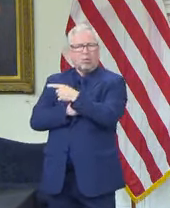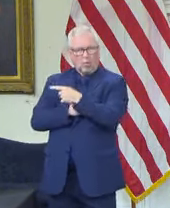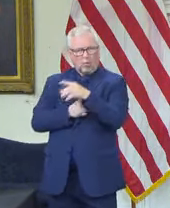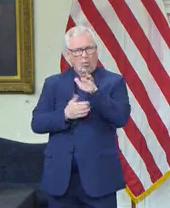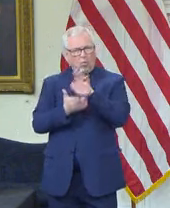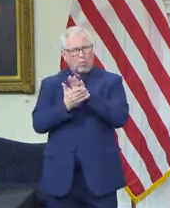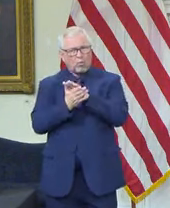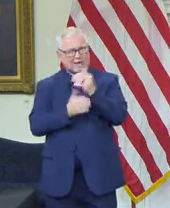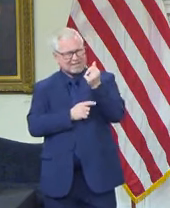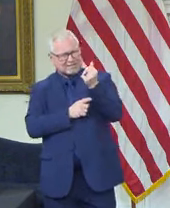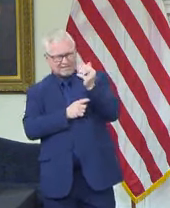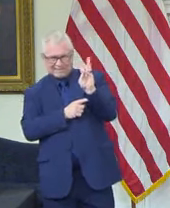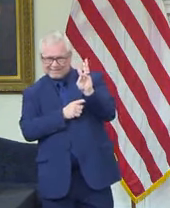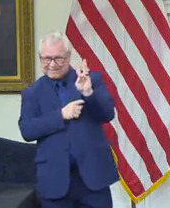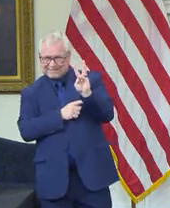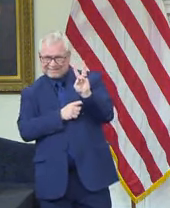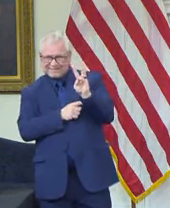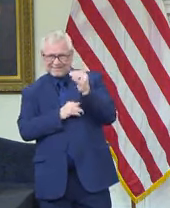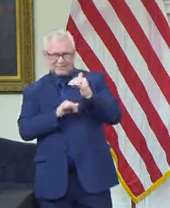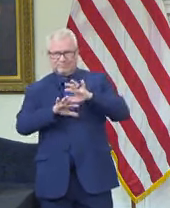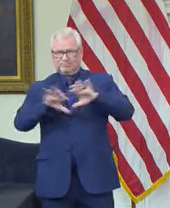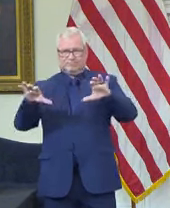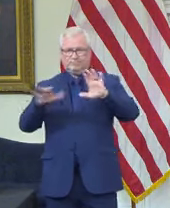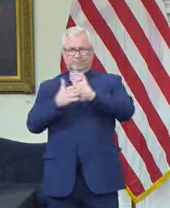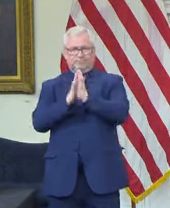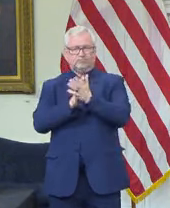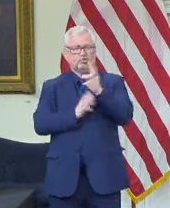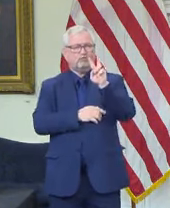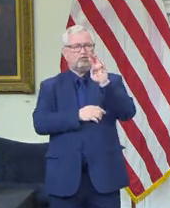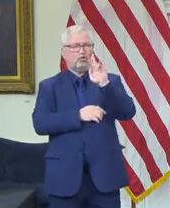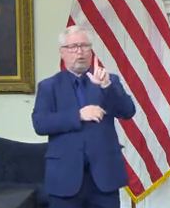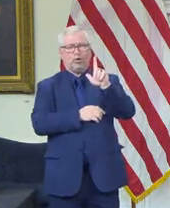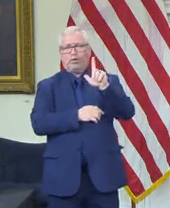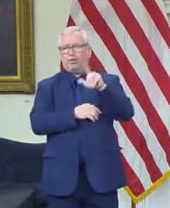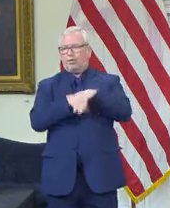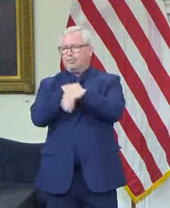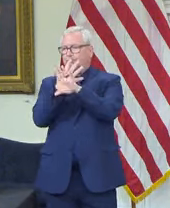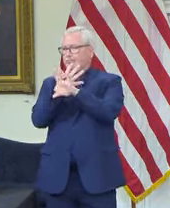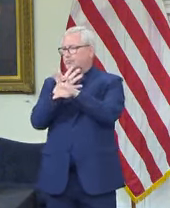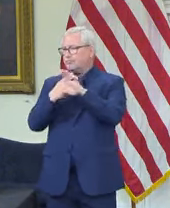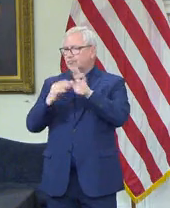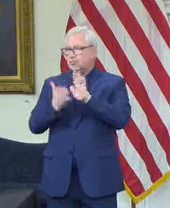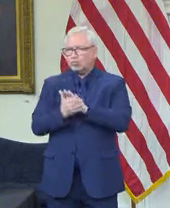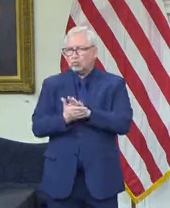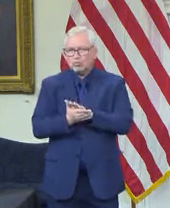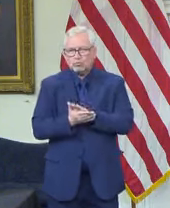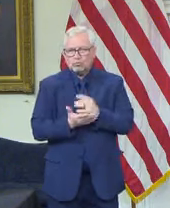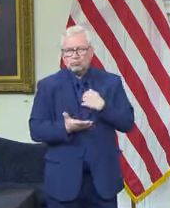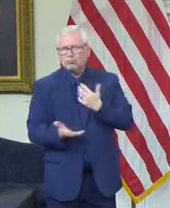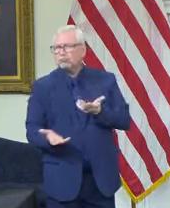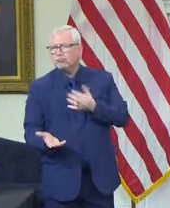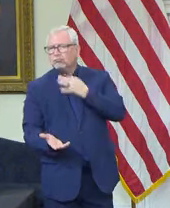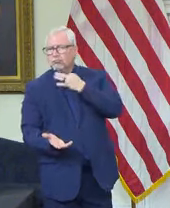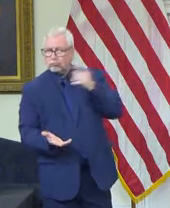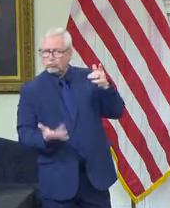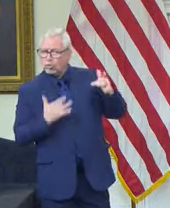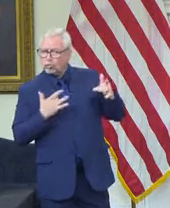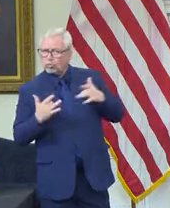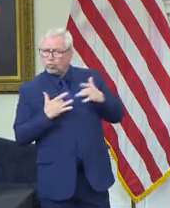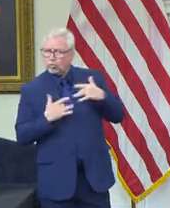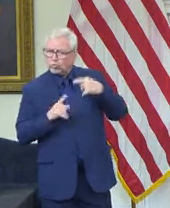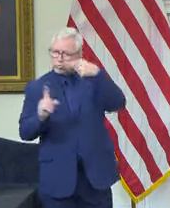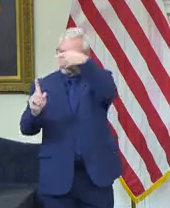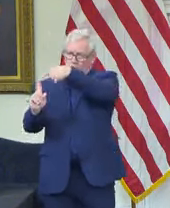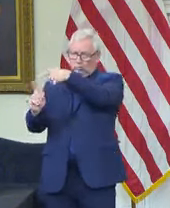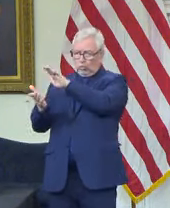It's a different situation than we faced early on in the pandemic, but how concerned are you right now about what's going on in these schools that is leading